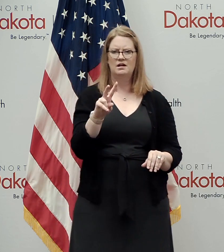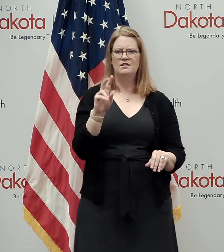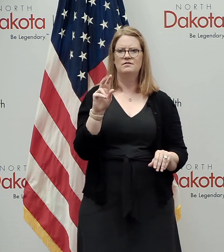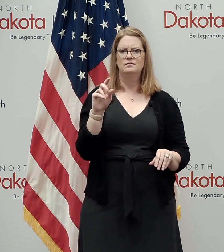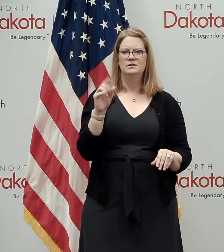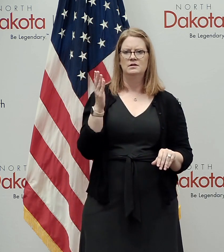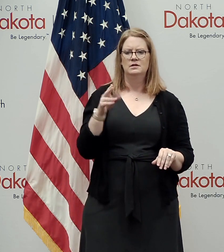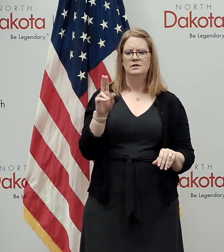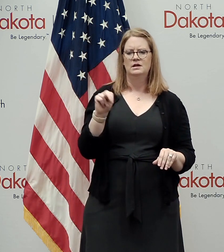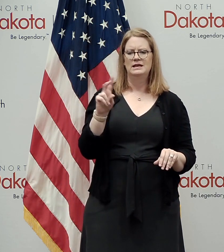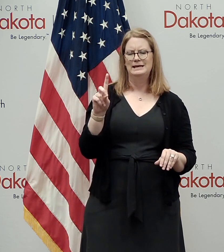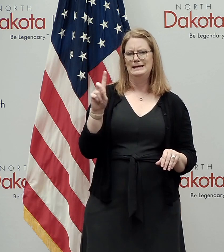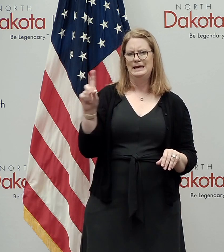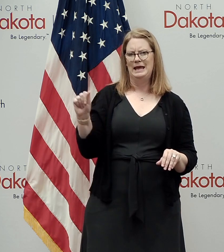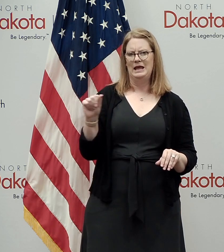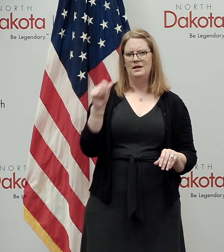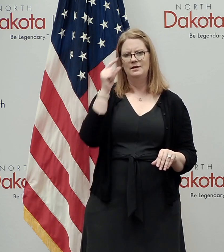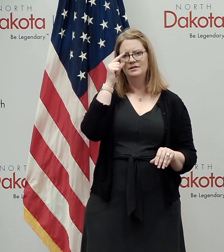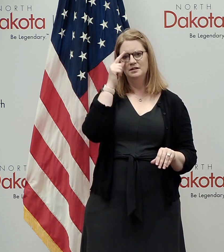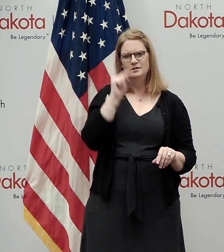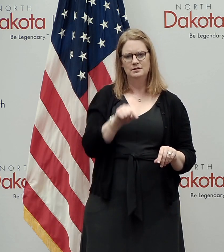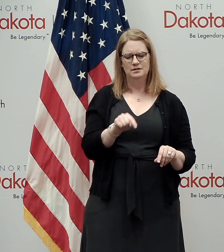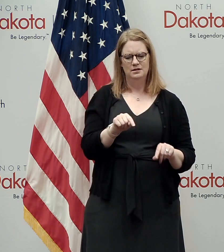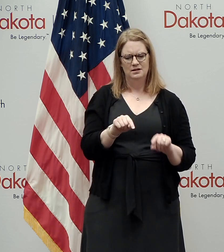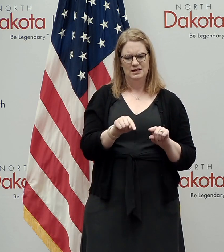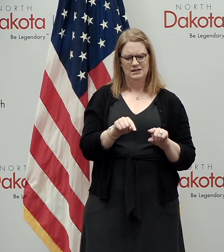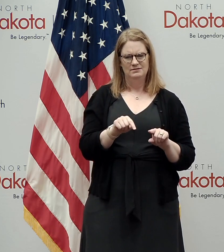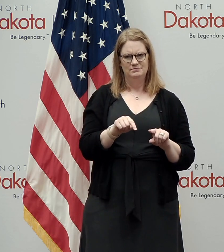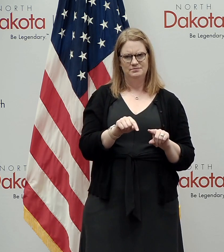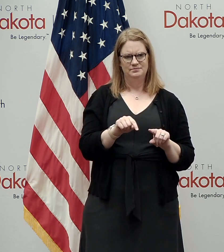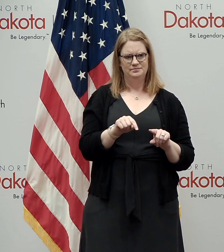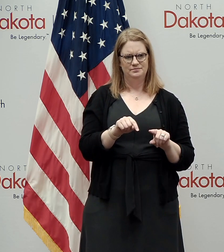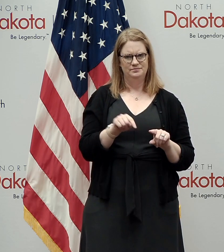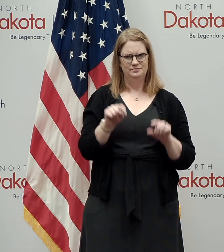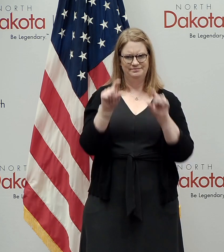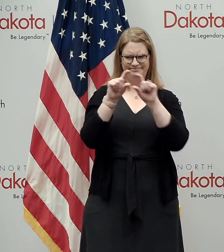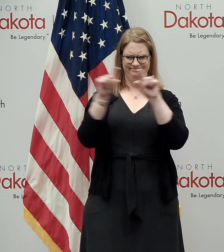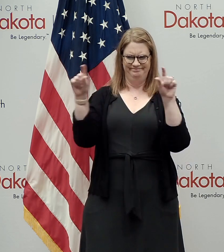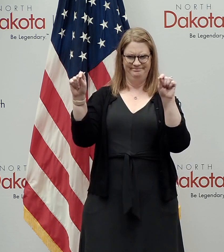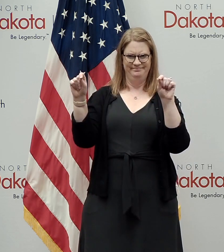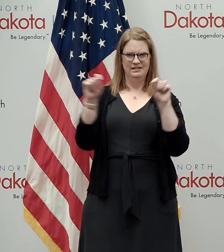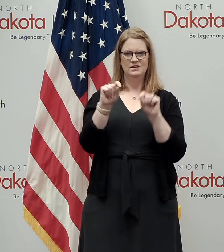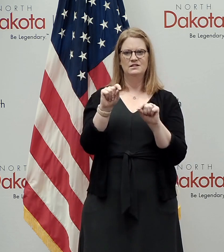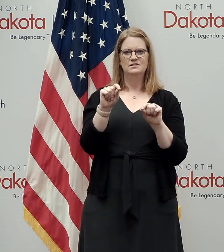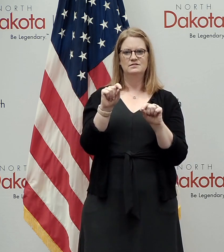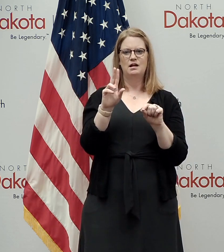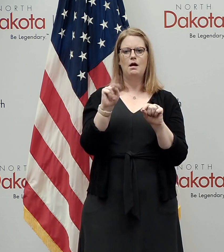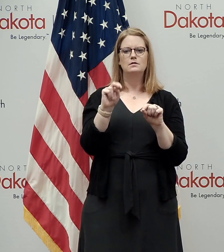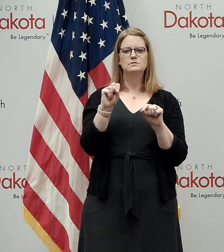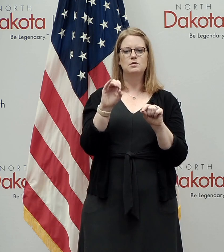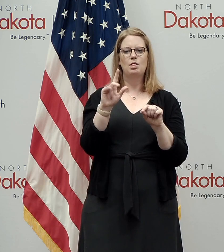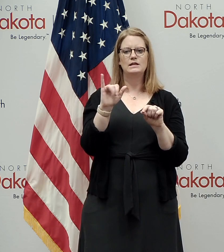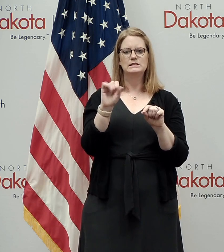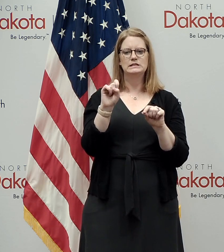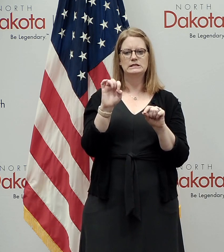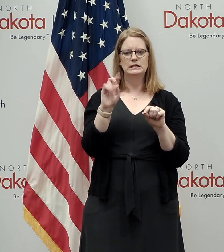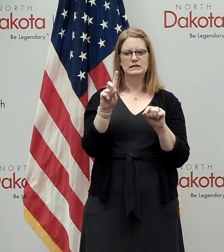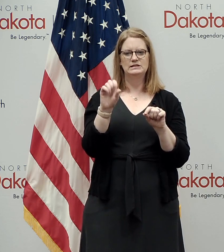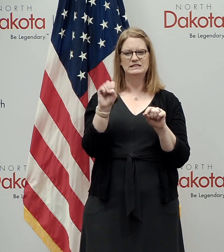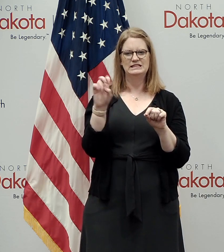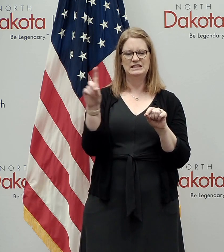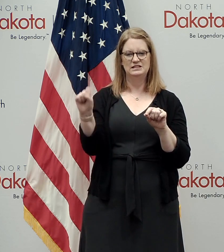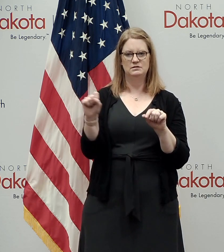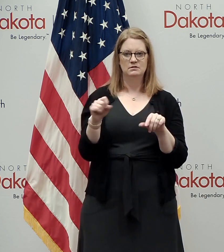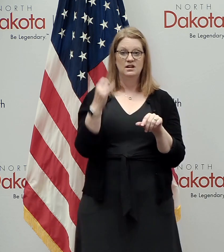nd.gov/NDDA for North Dakota Department of Ag, and look for the header or / unsolicited seeds. North Dakotans who've